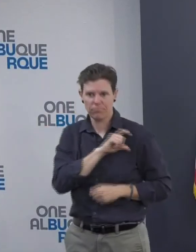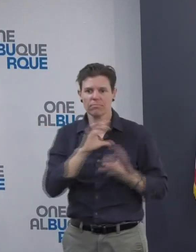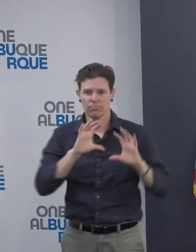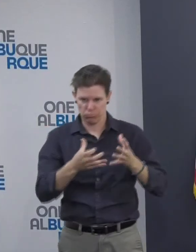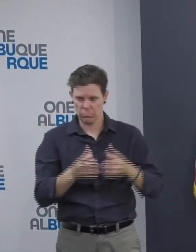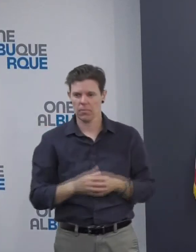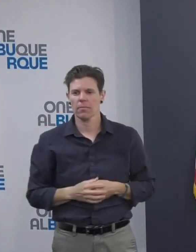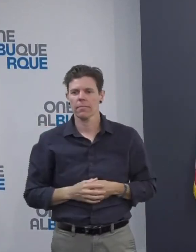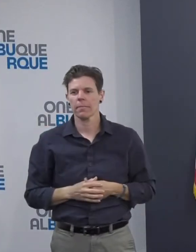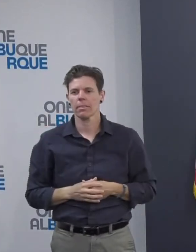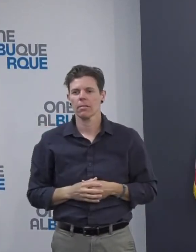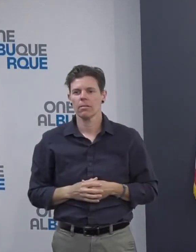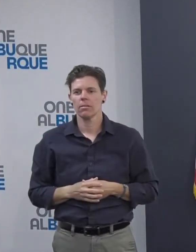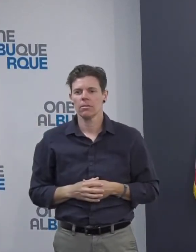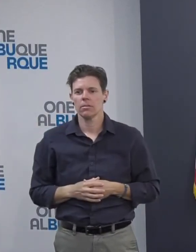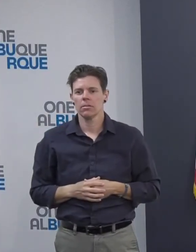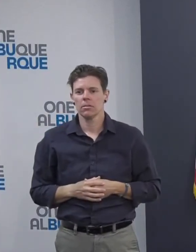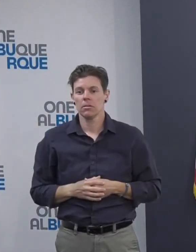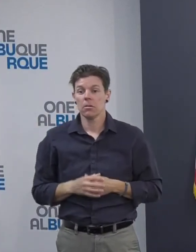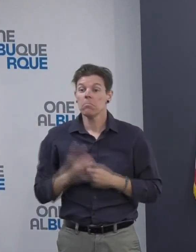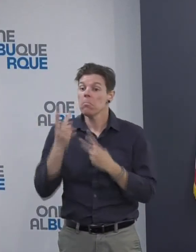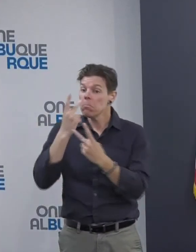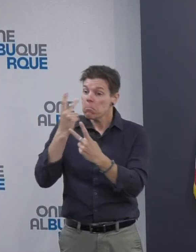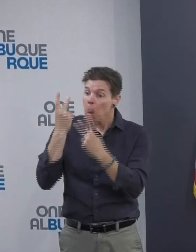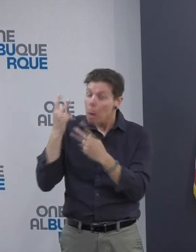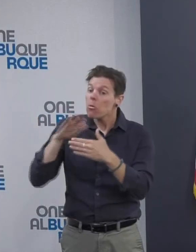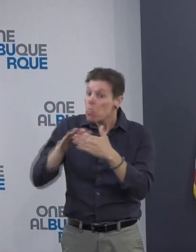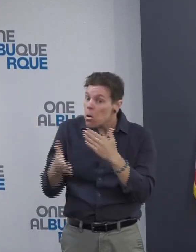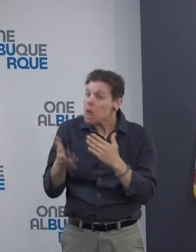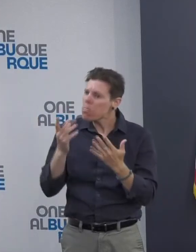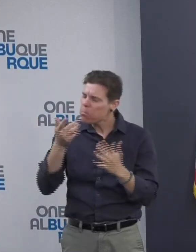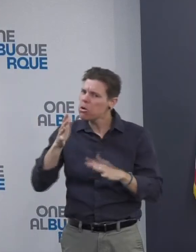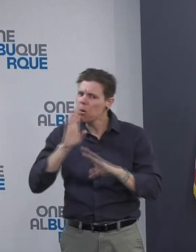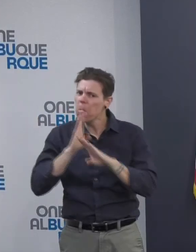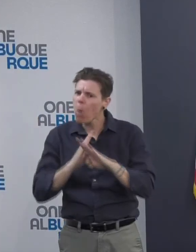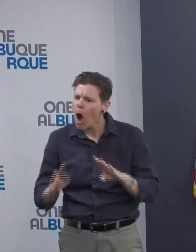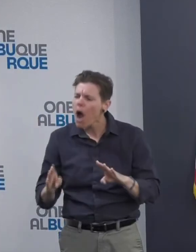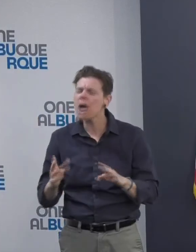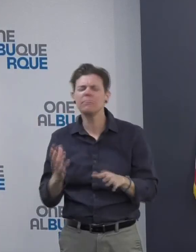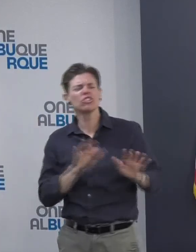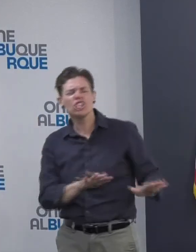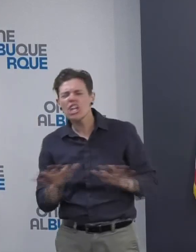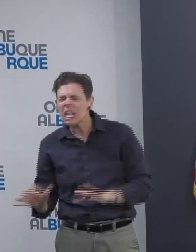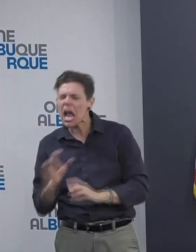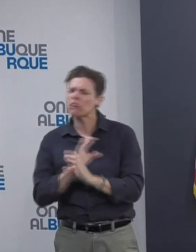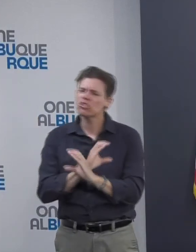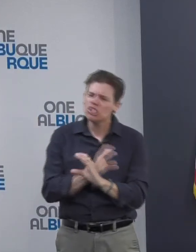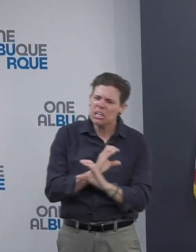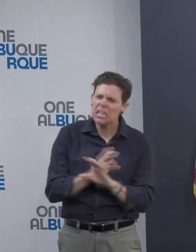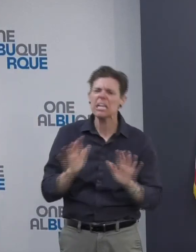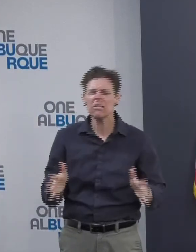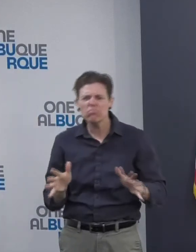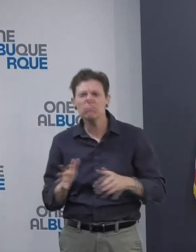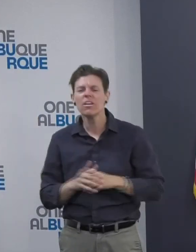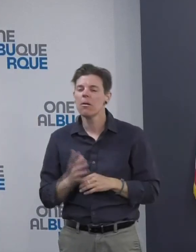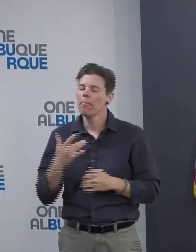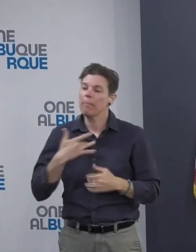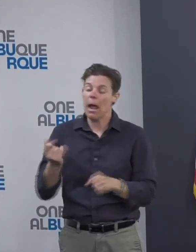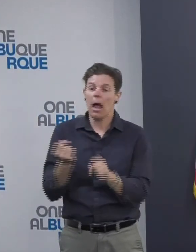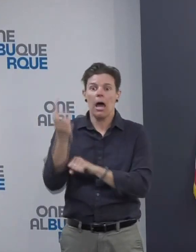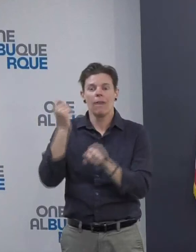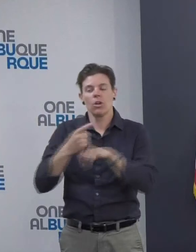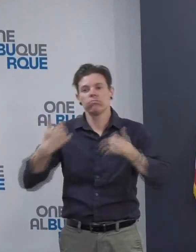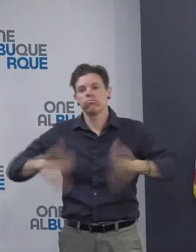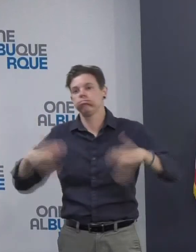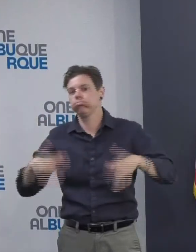was a quiet Memorial Day weekend, relatively speaking. Memorial Day weekend's always kind of a big deal everywhere, but also